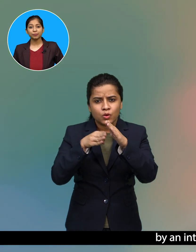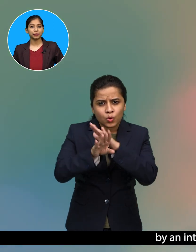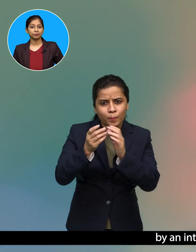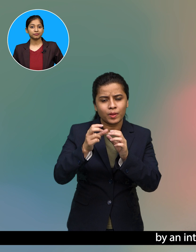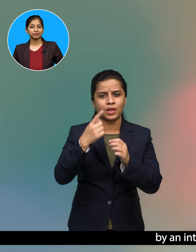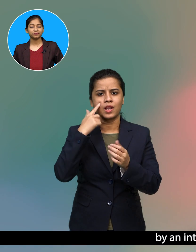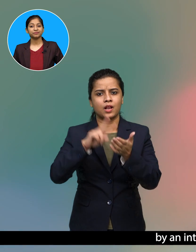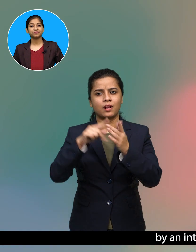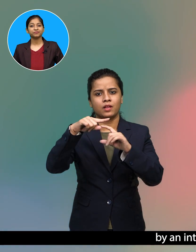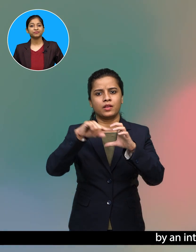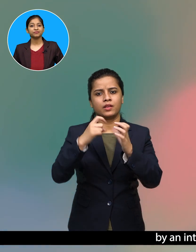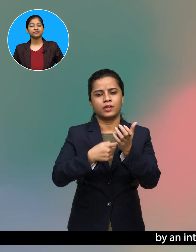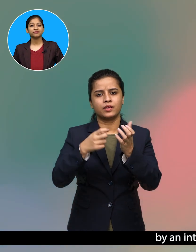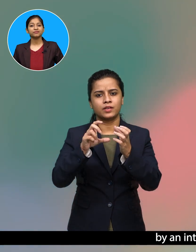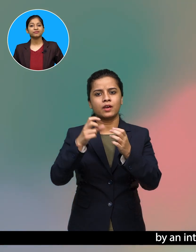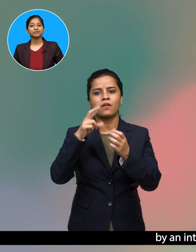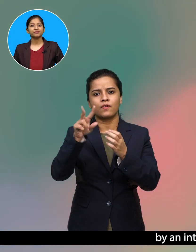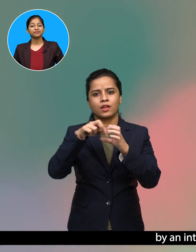interventricular septum.